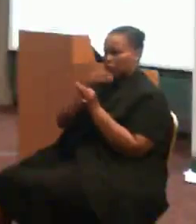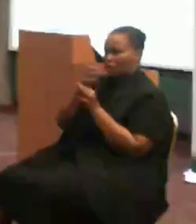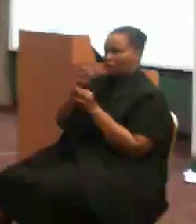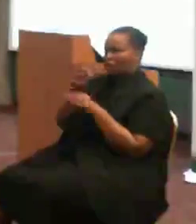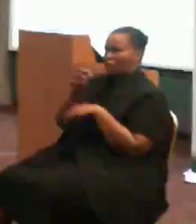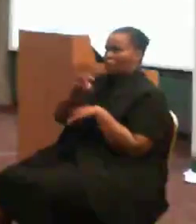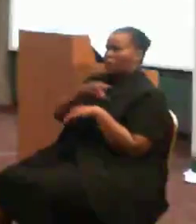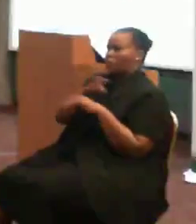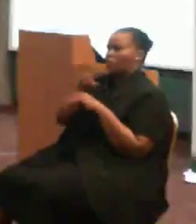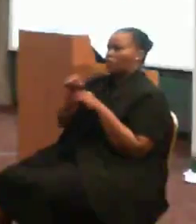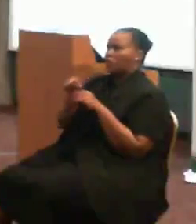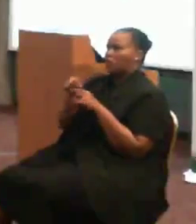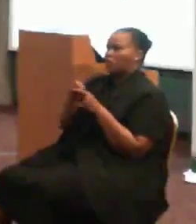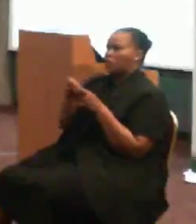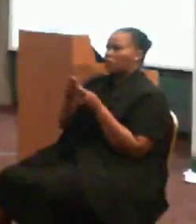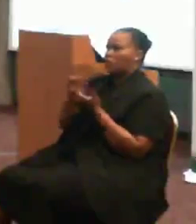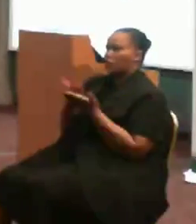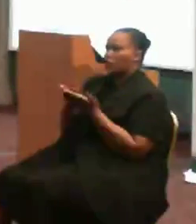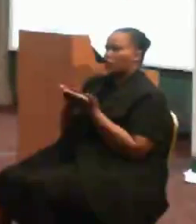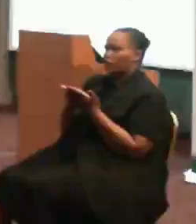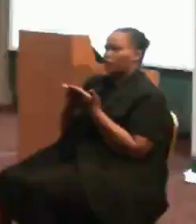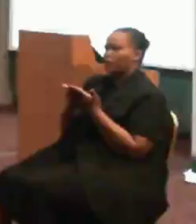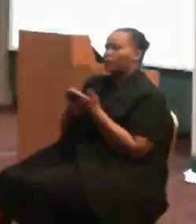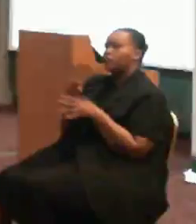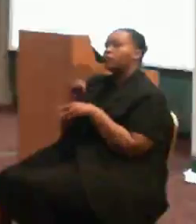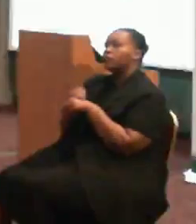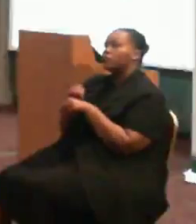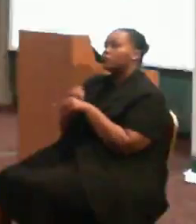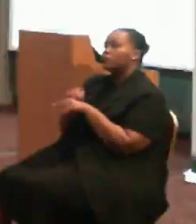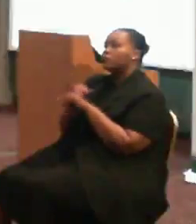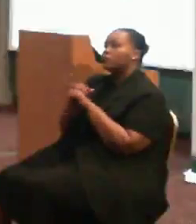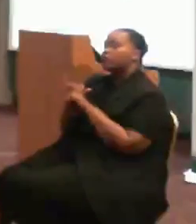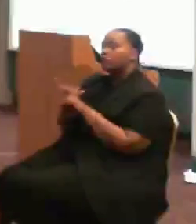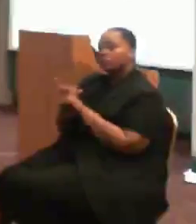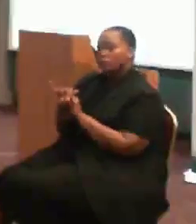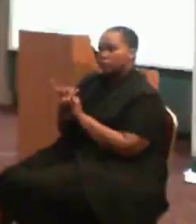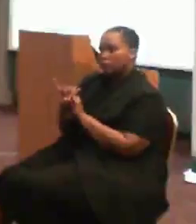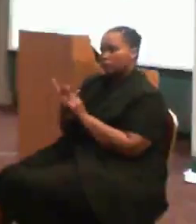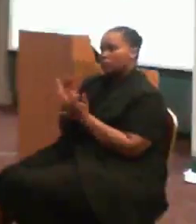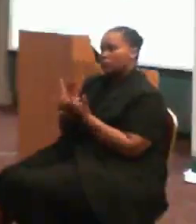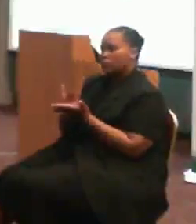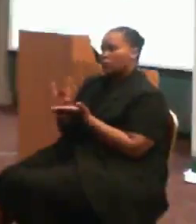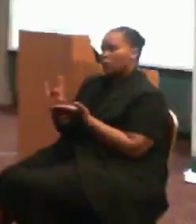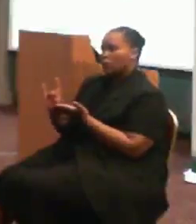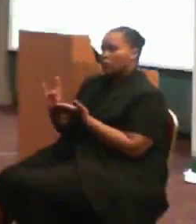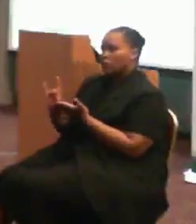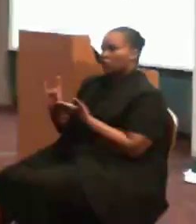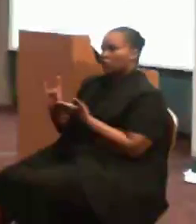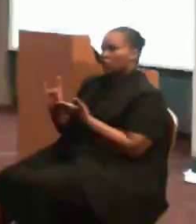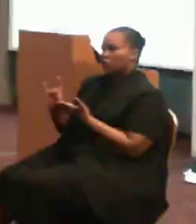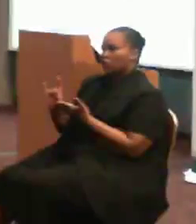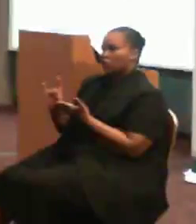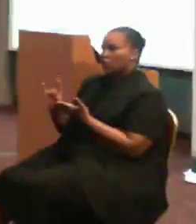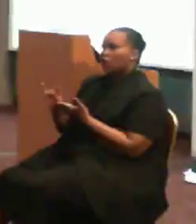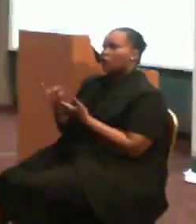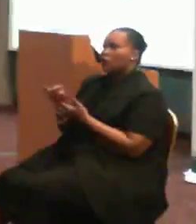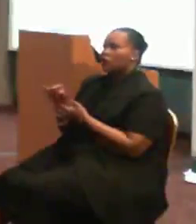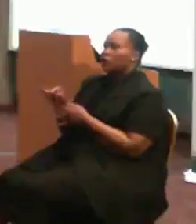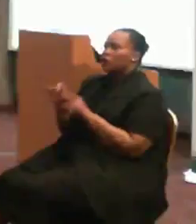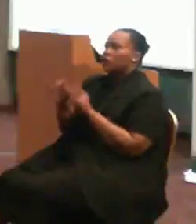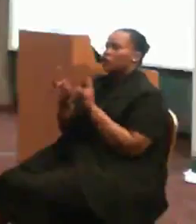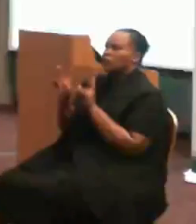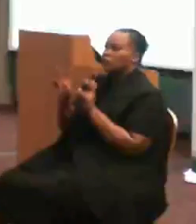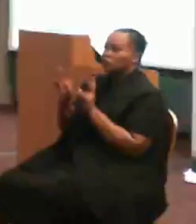control. There's serious execution problems with large capital investments. There's serious execution